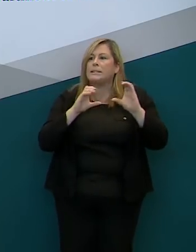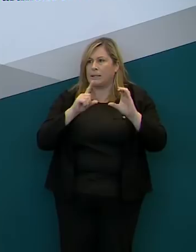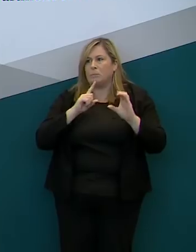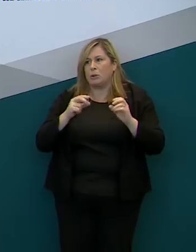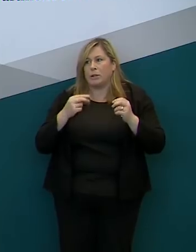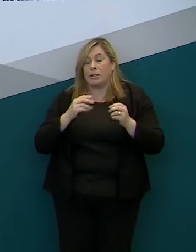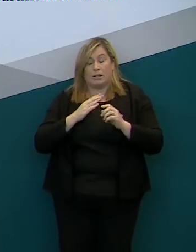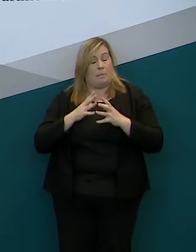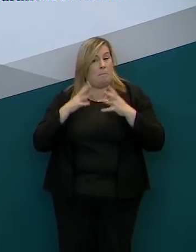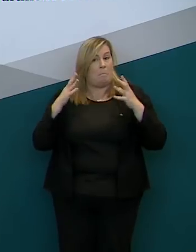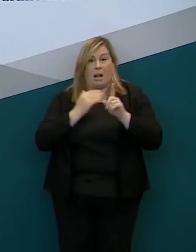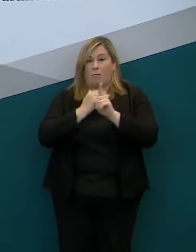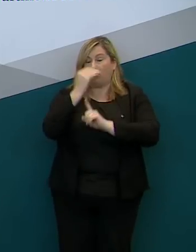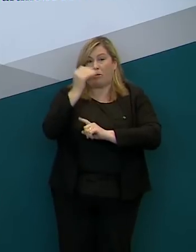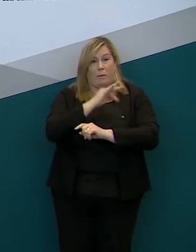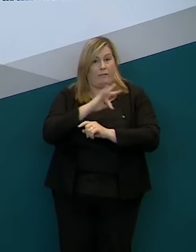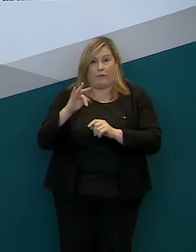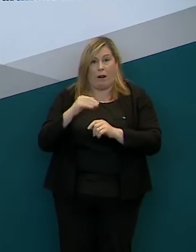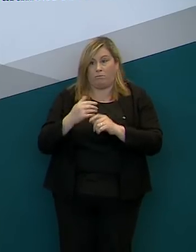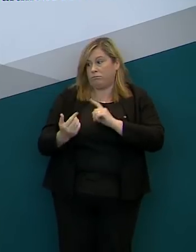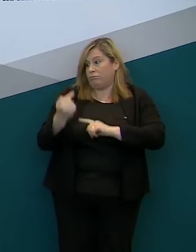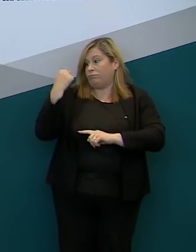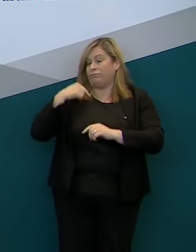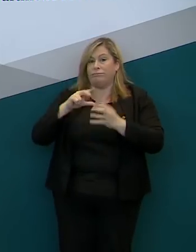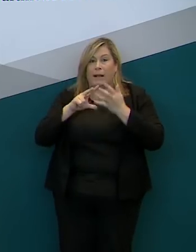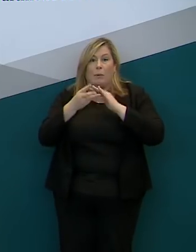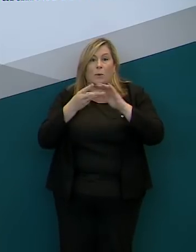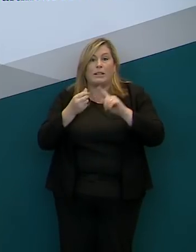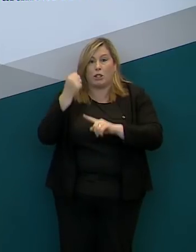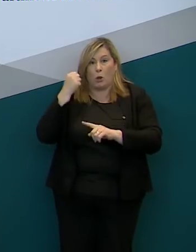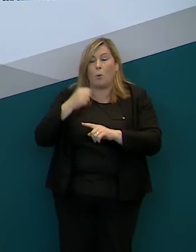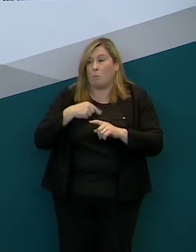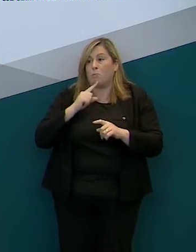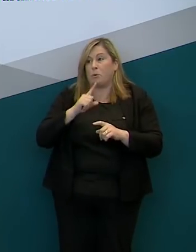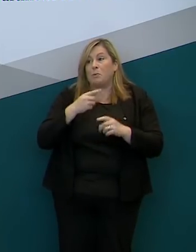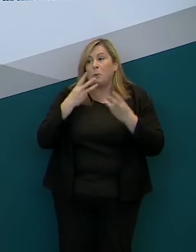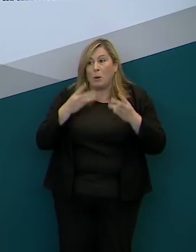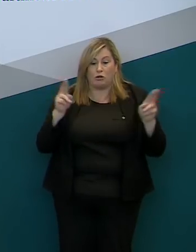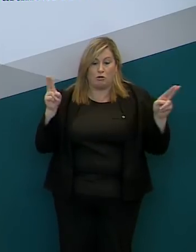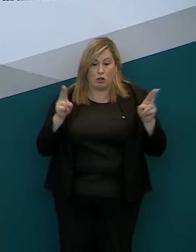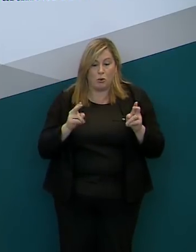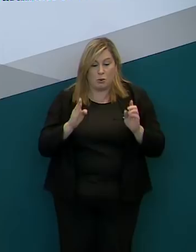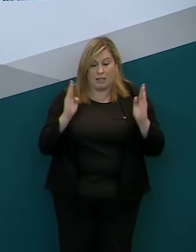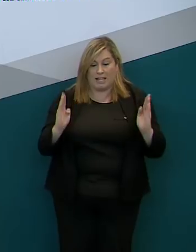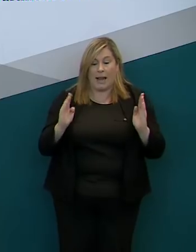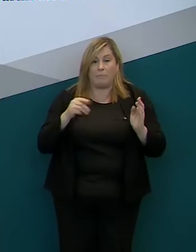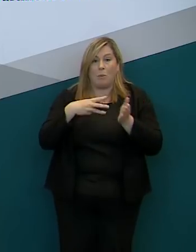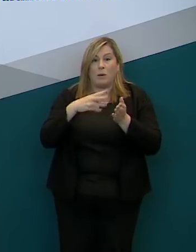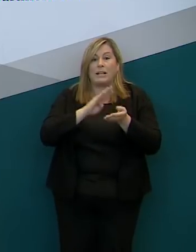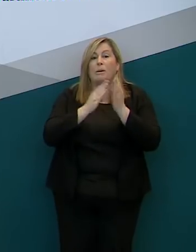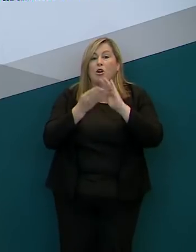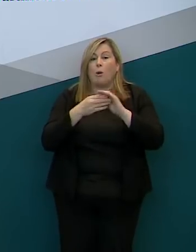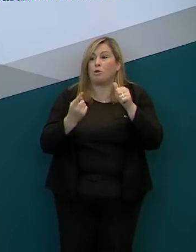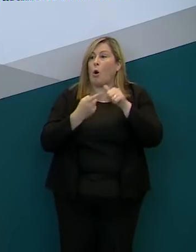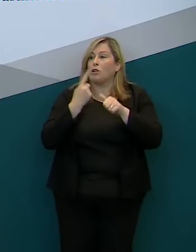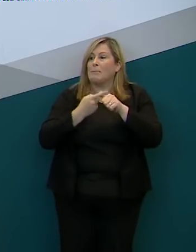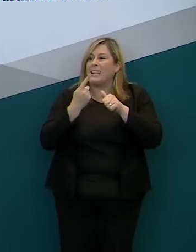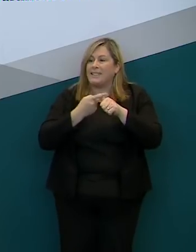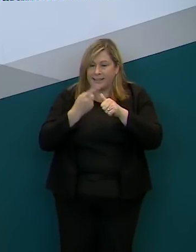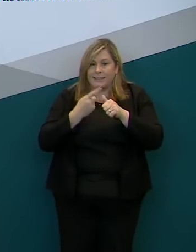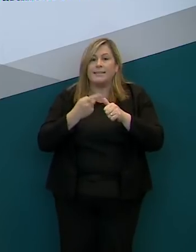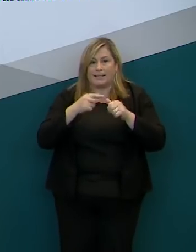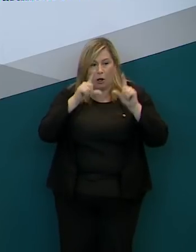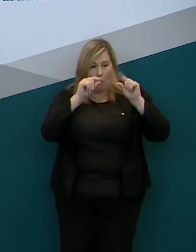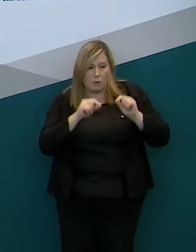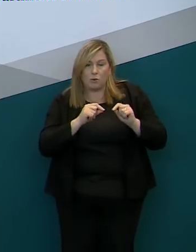improvement on where we were. We want to get the turnaround time down, and as I said, when that gets automated and the not detected results can go out